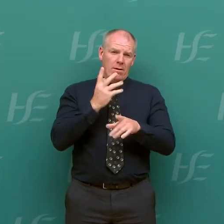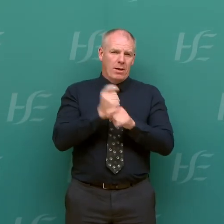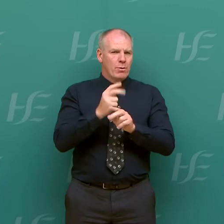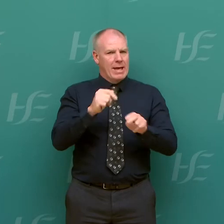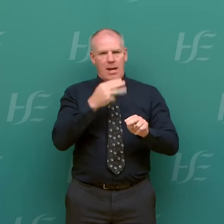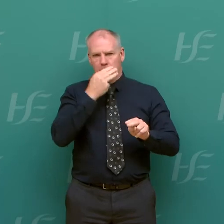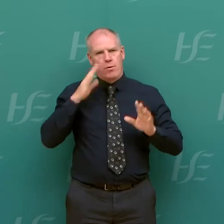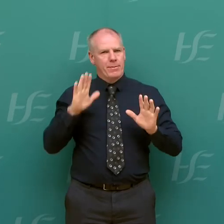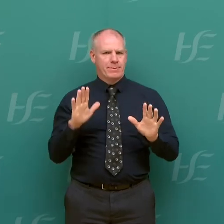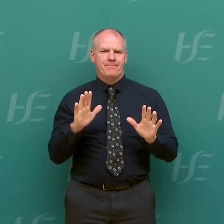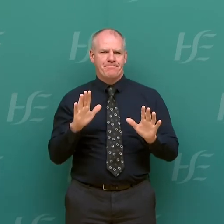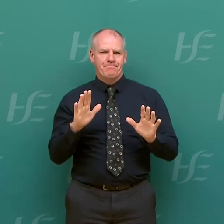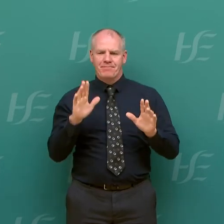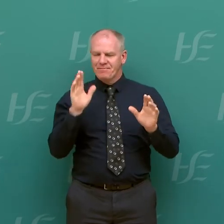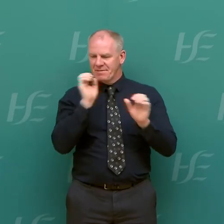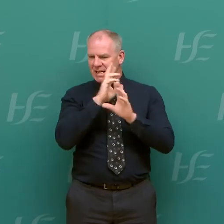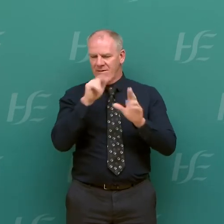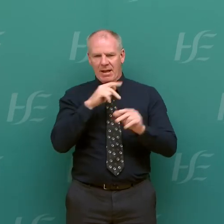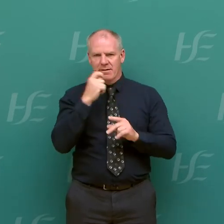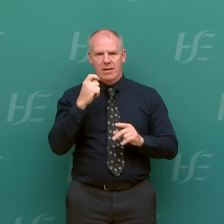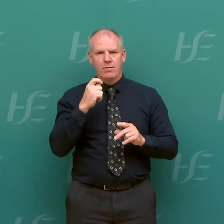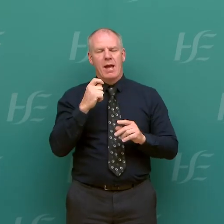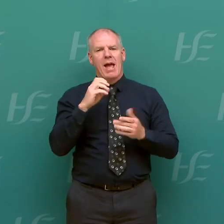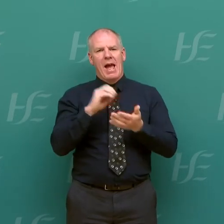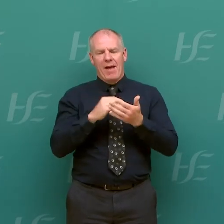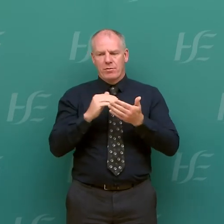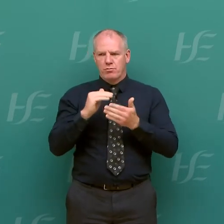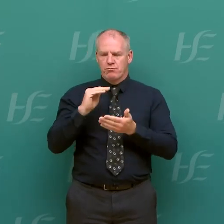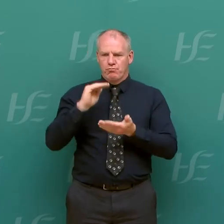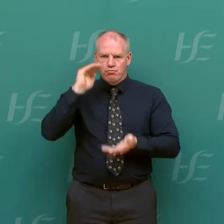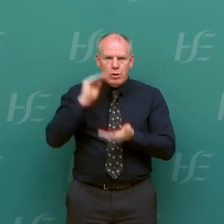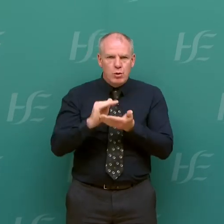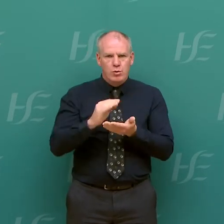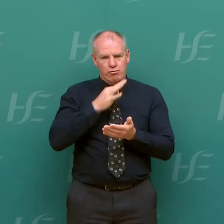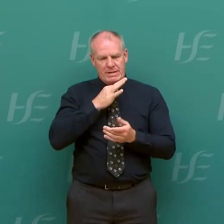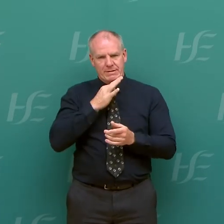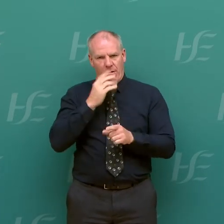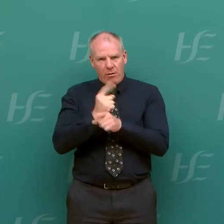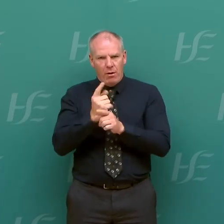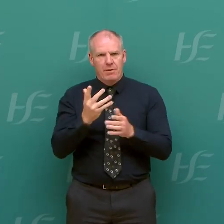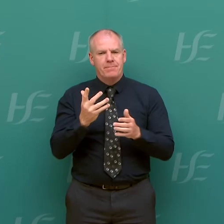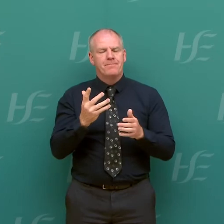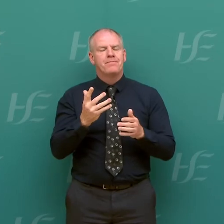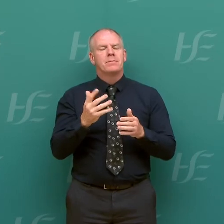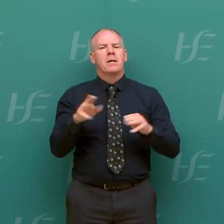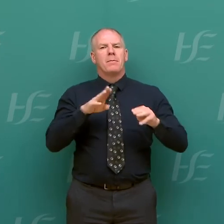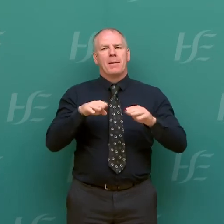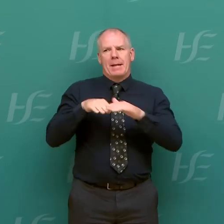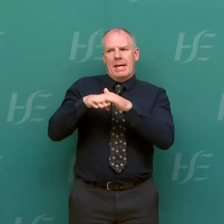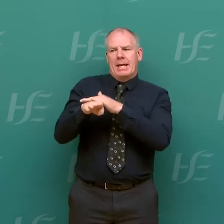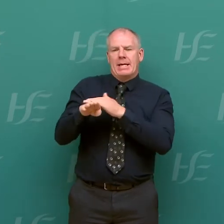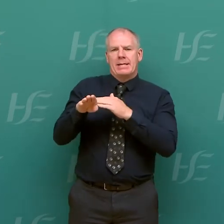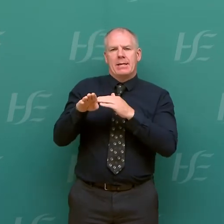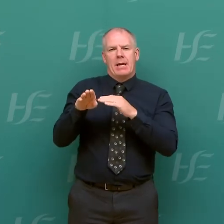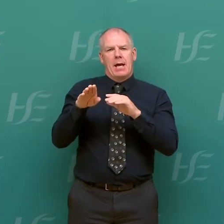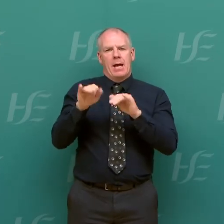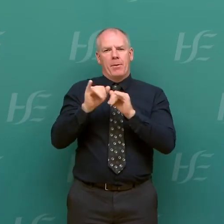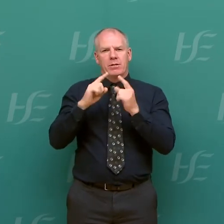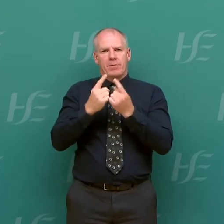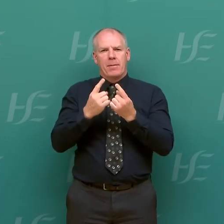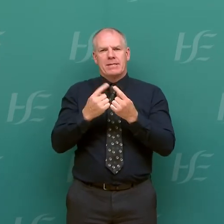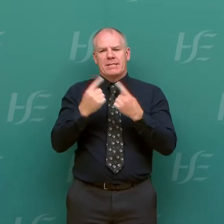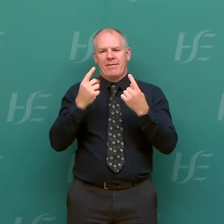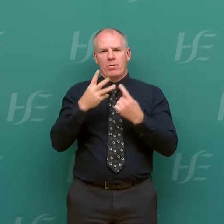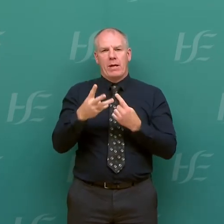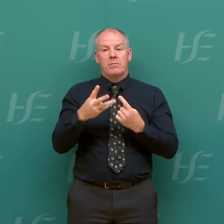that, clearly, so we have to look at what we're doing to mitigate against the risks that may be there. For people who are presenting now, there are different pathways. So